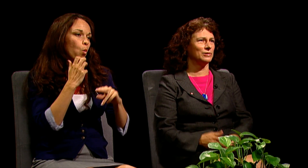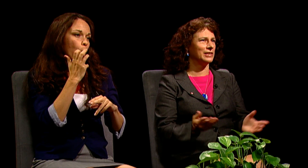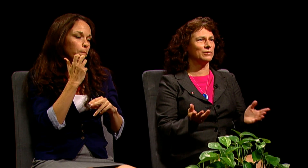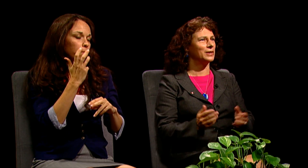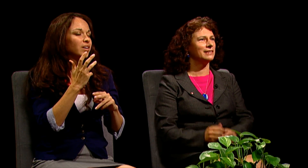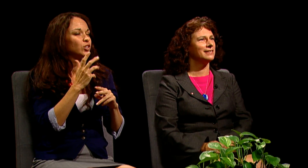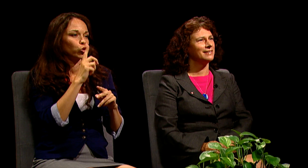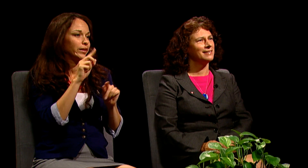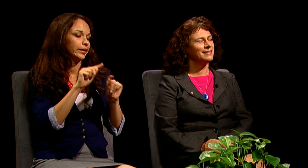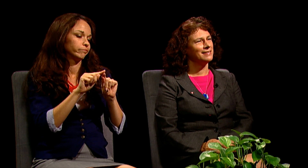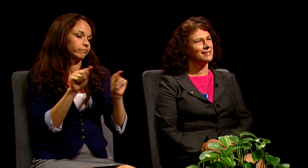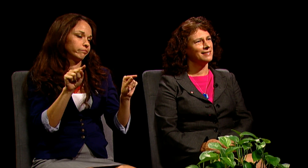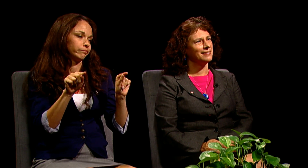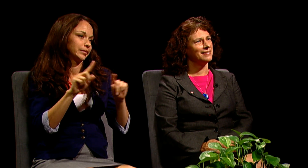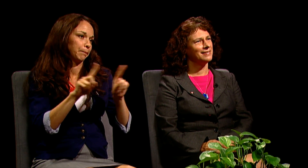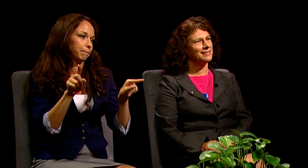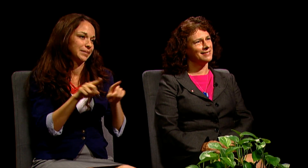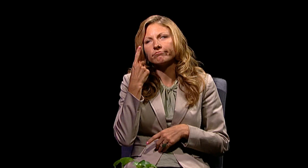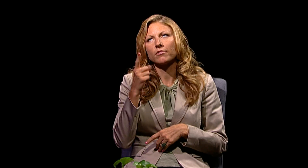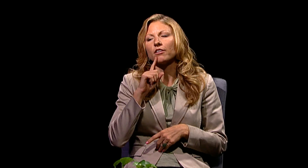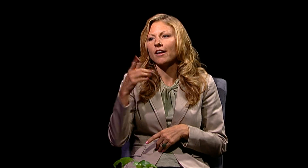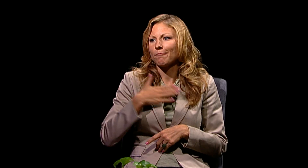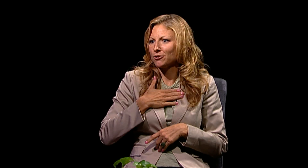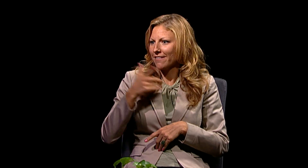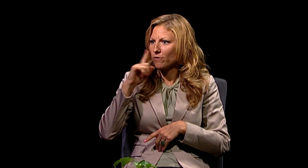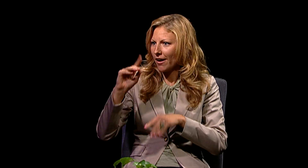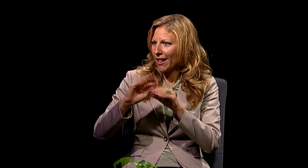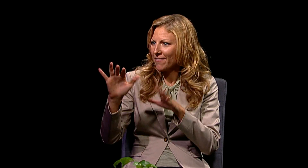you can use either one.